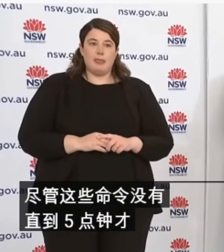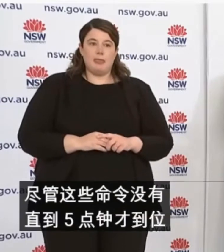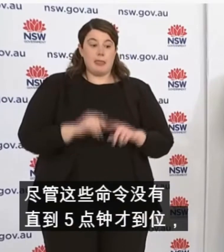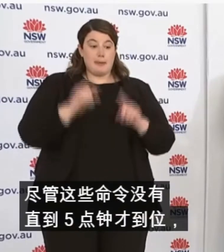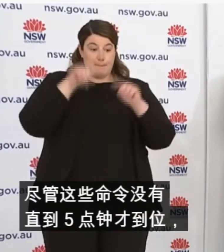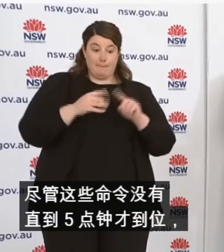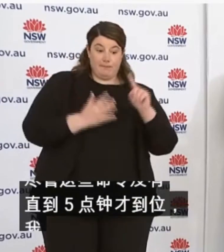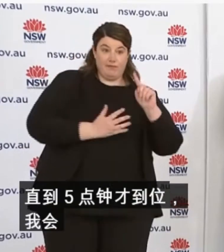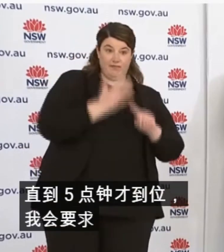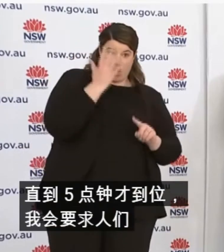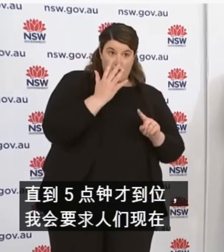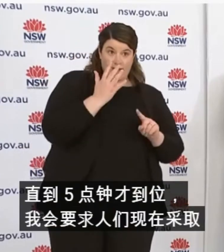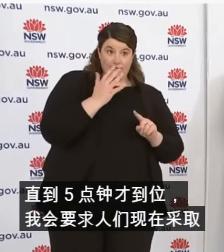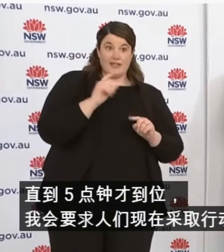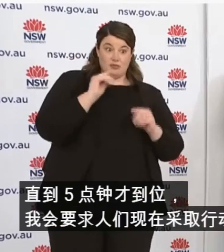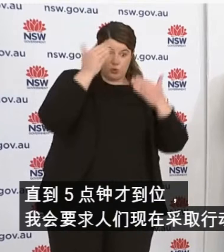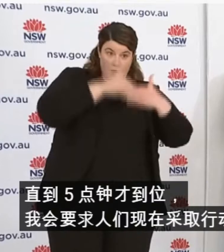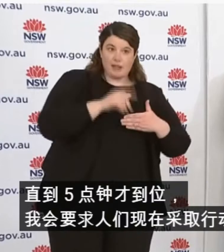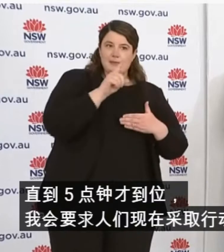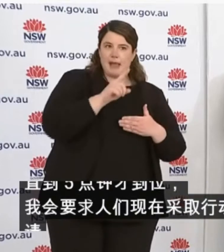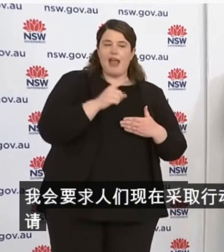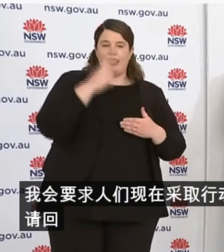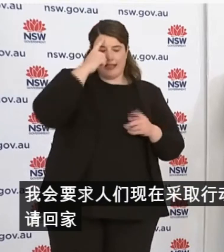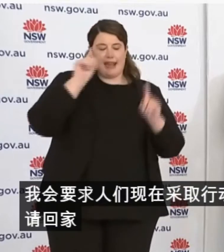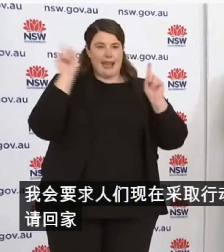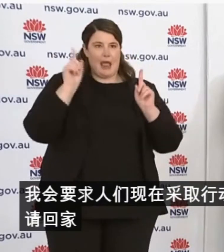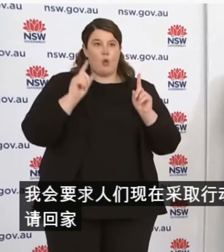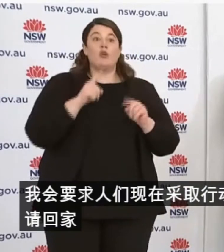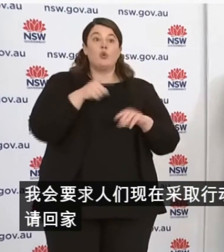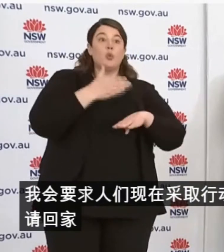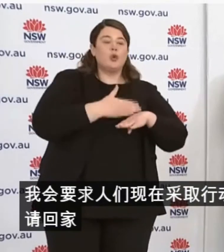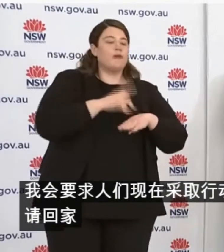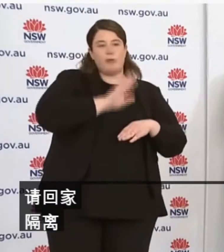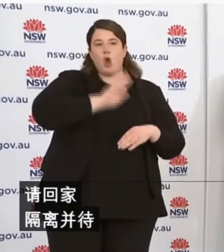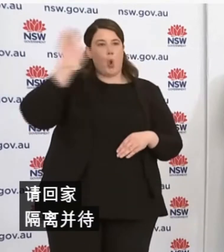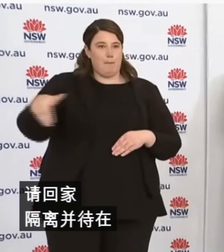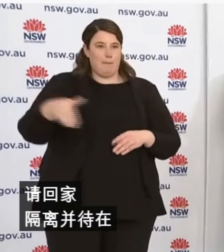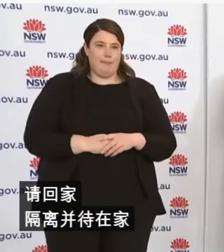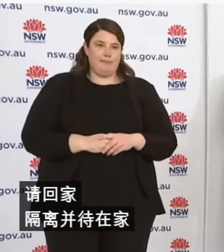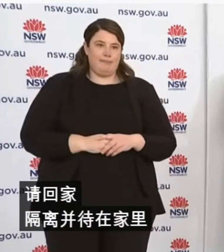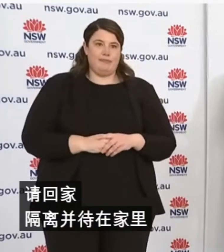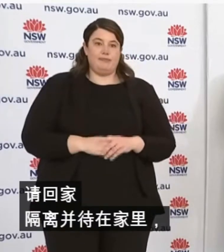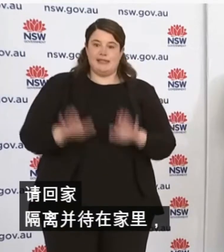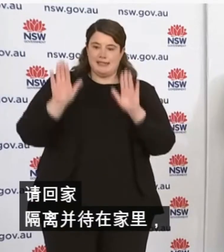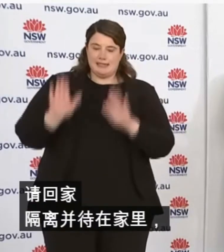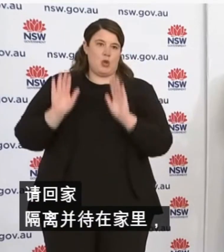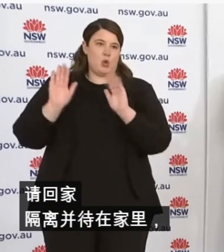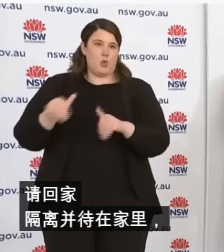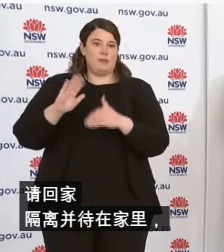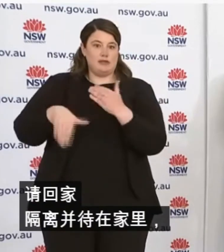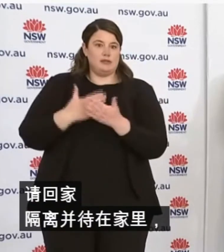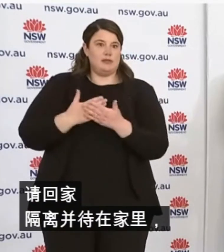until 5 o'clock, I would ask people to act on that now. Please go home, isolate and stay home.